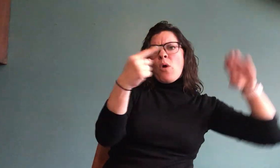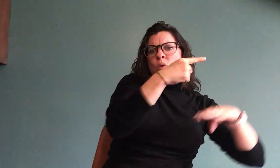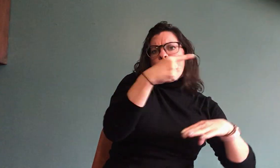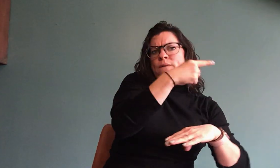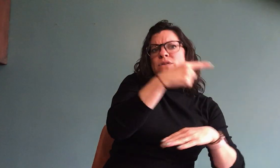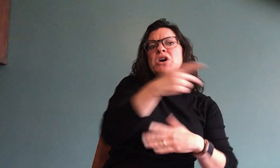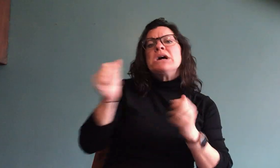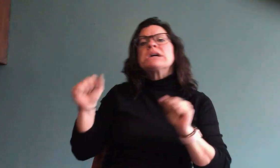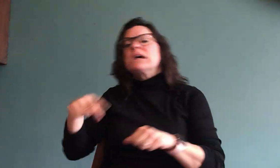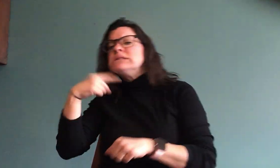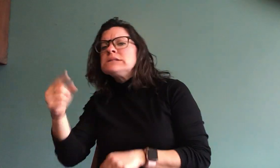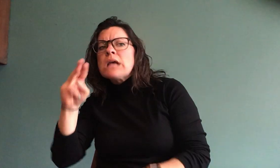No, No. Why?